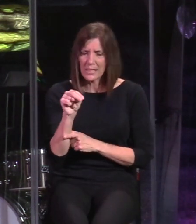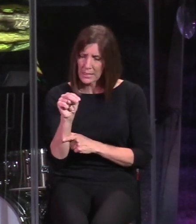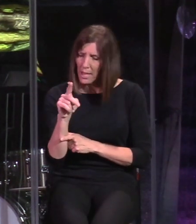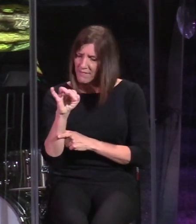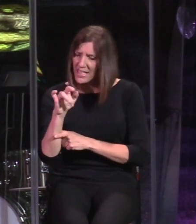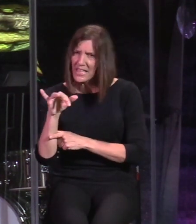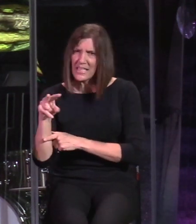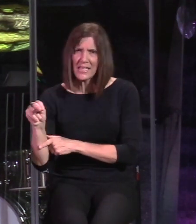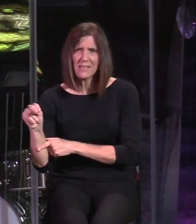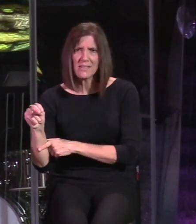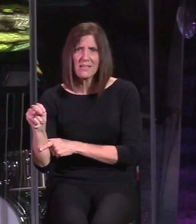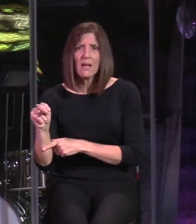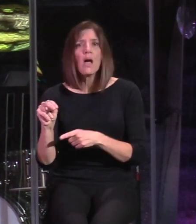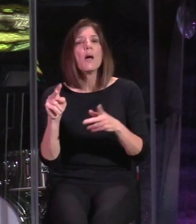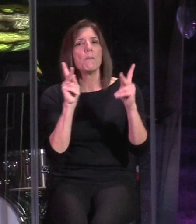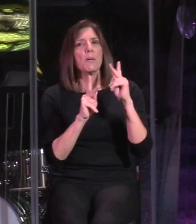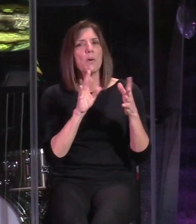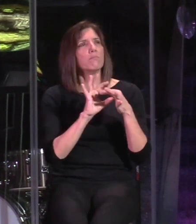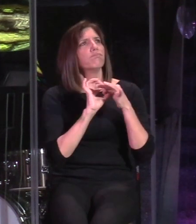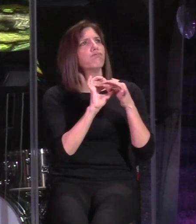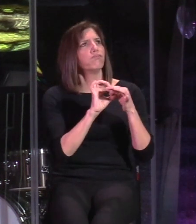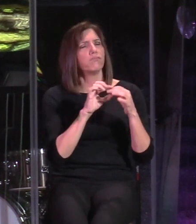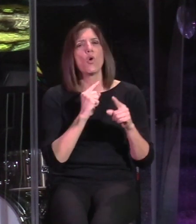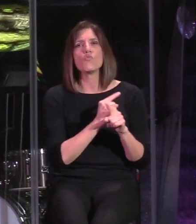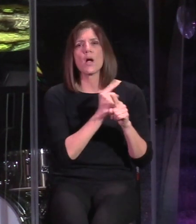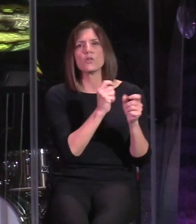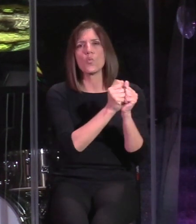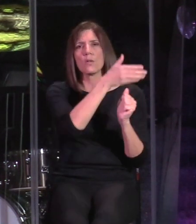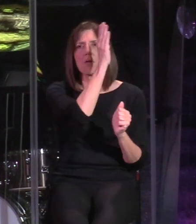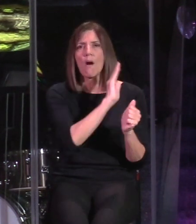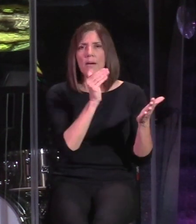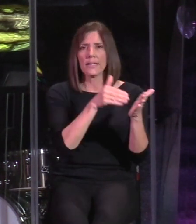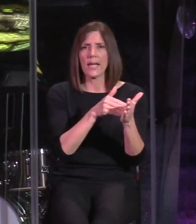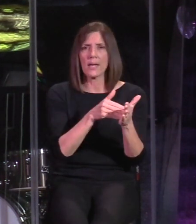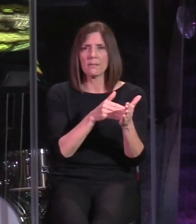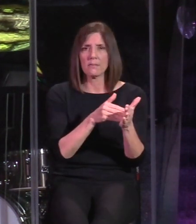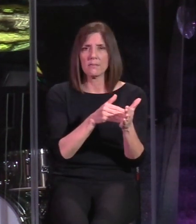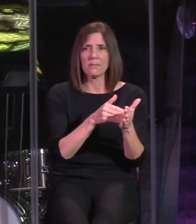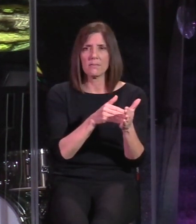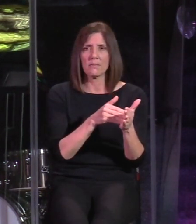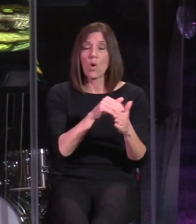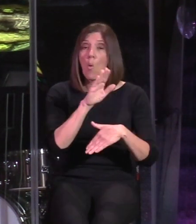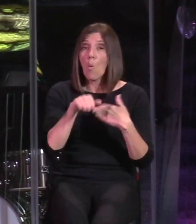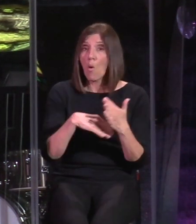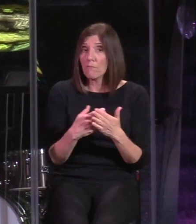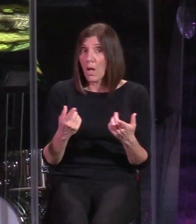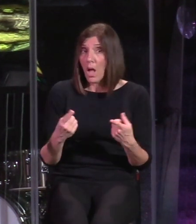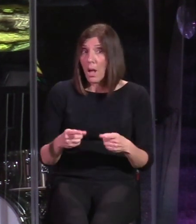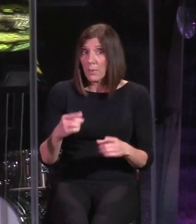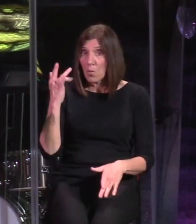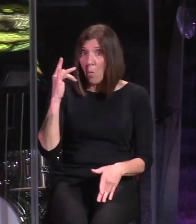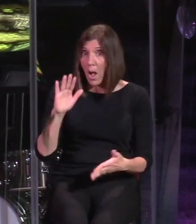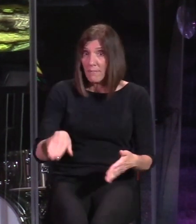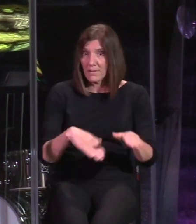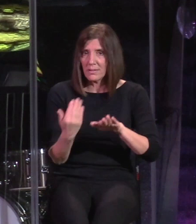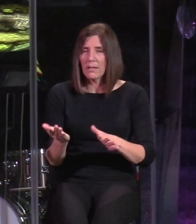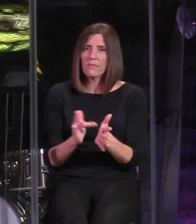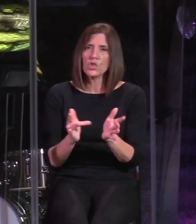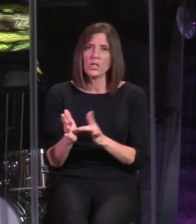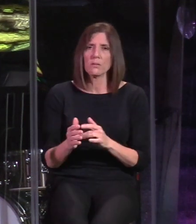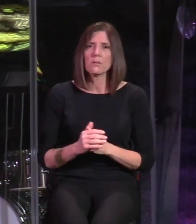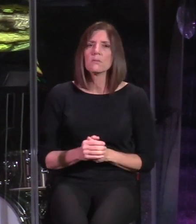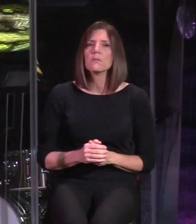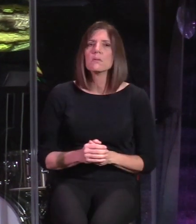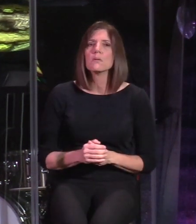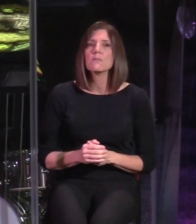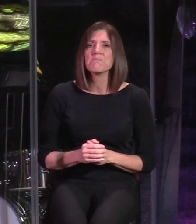say, the crucial element here is this. All of this is accomplished by the death of Jesus, a